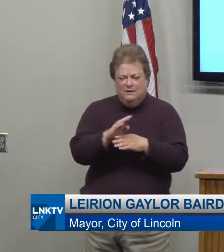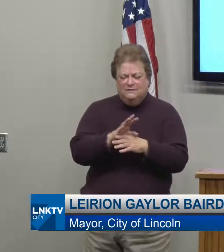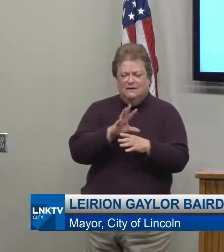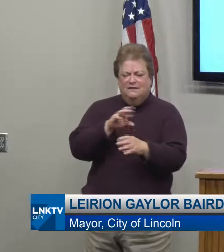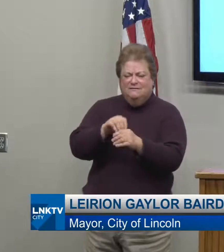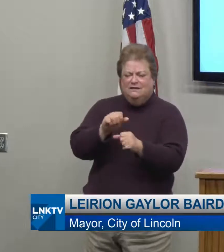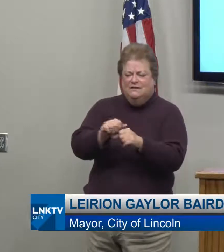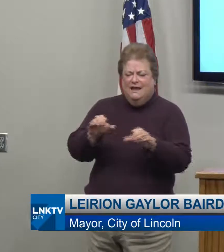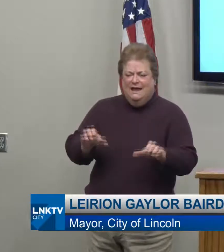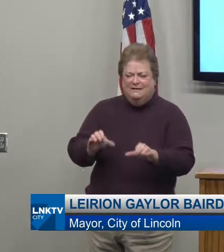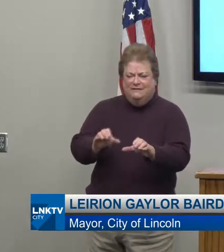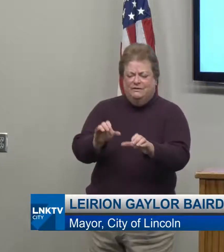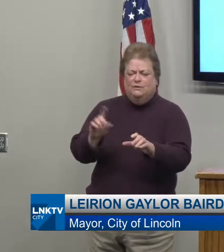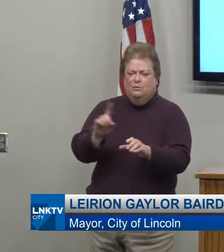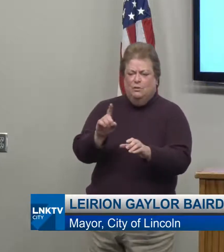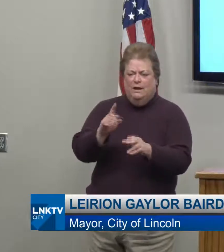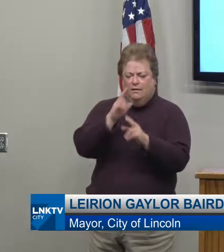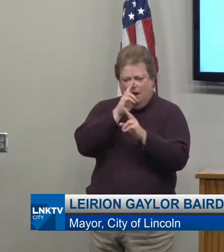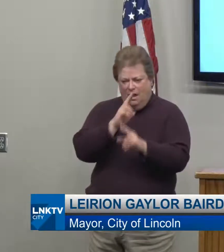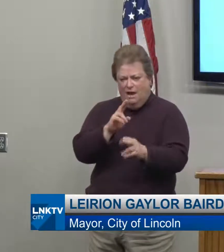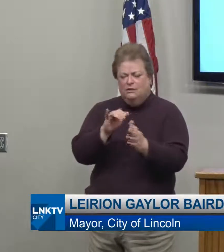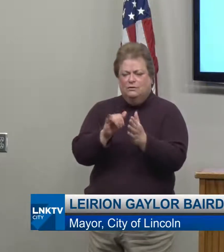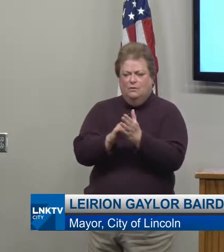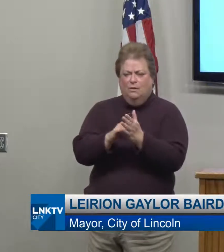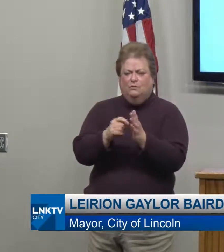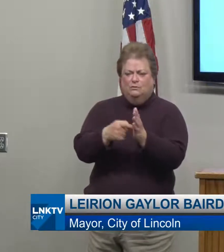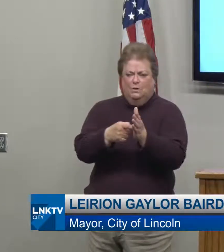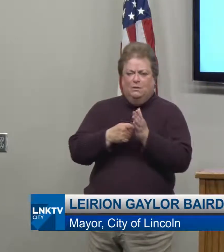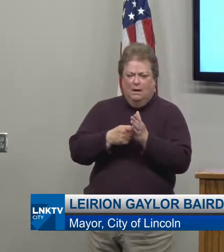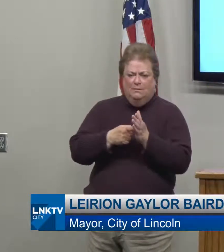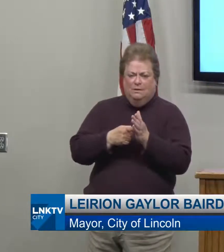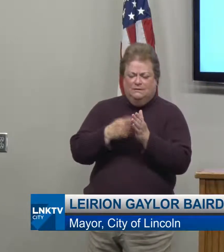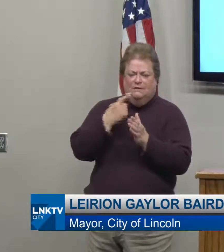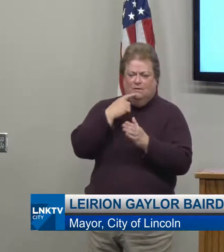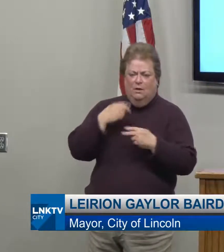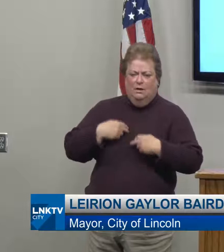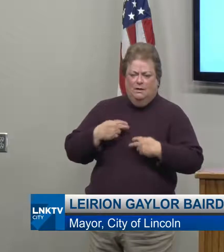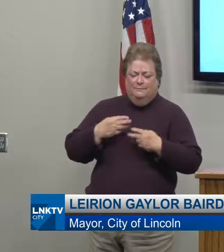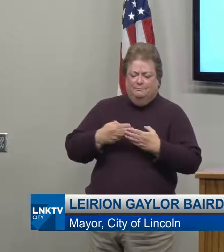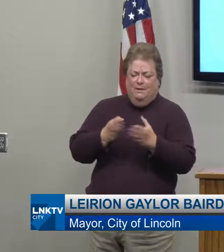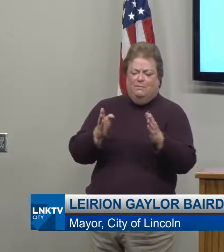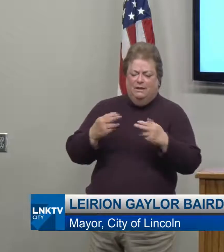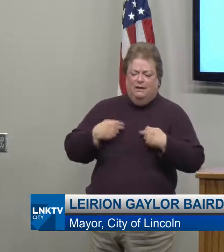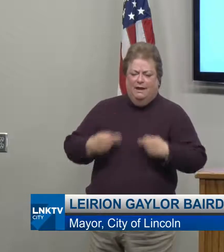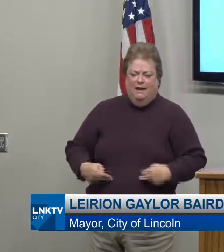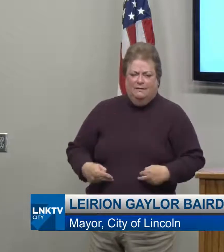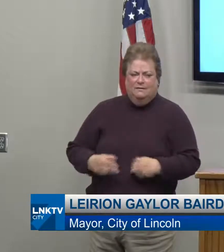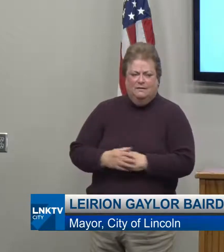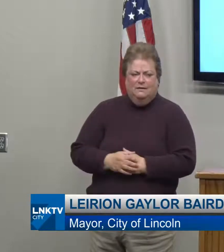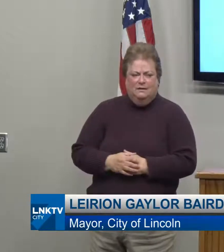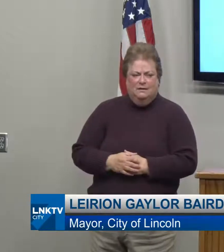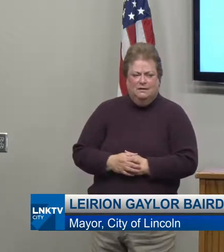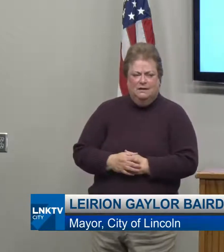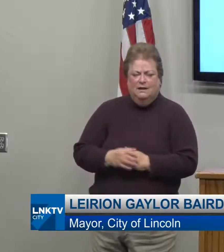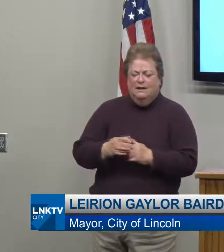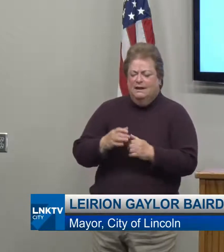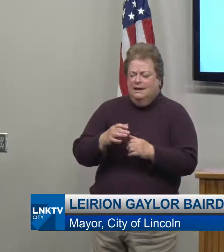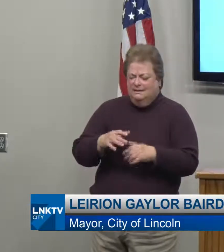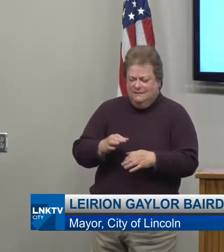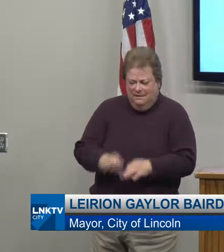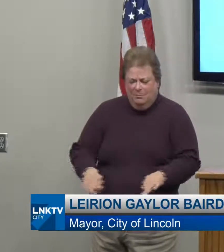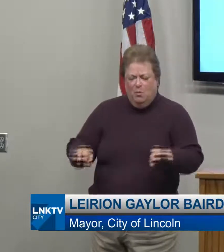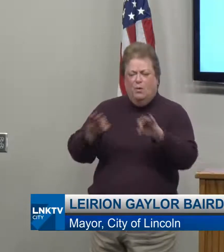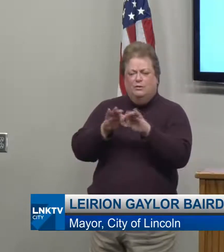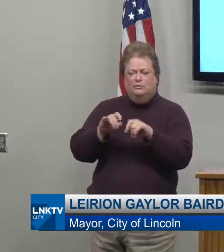in activities that honor public health guidance. Taking these precautions continues to be important as